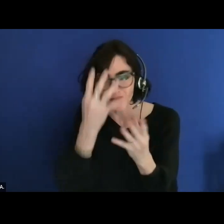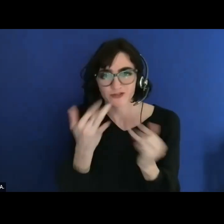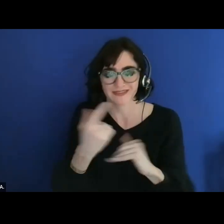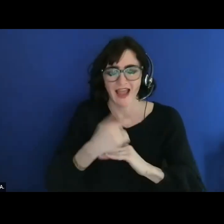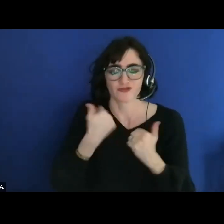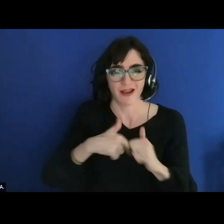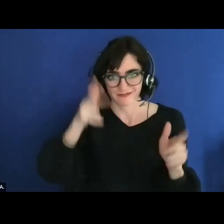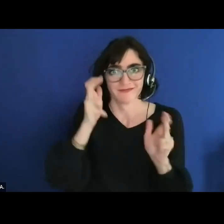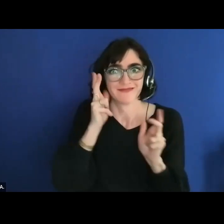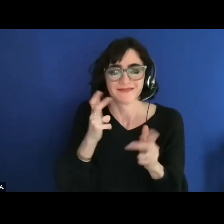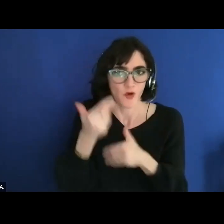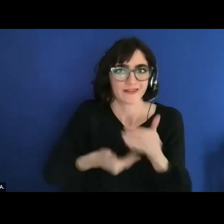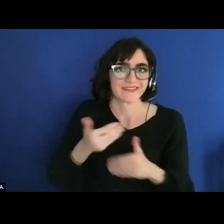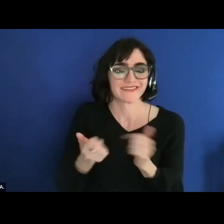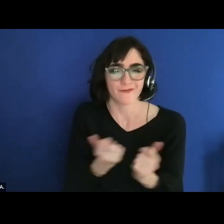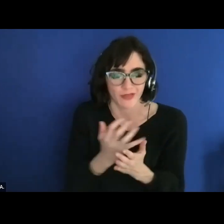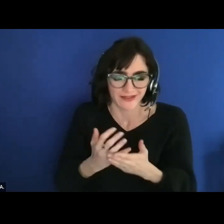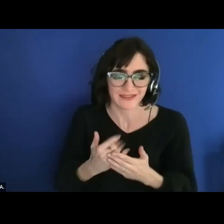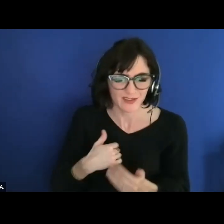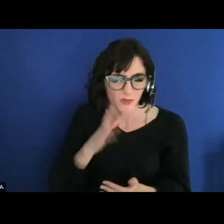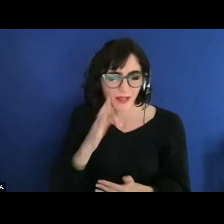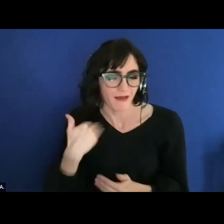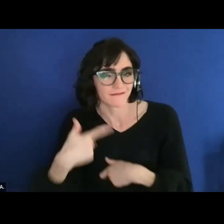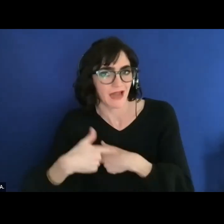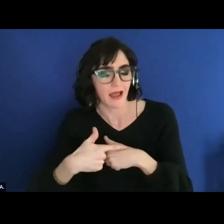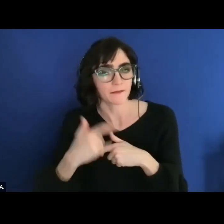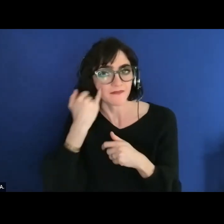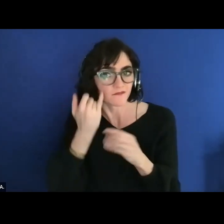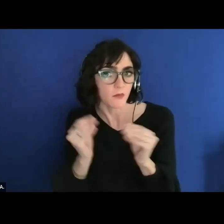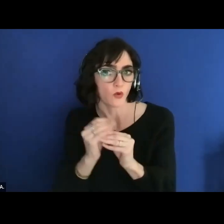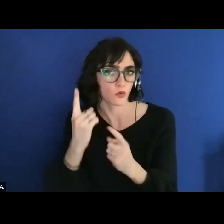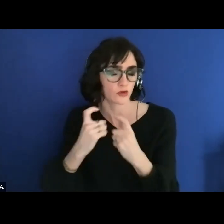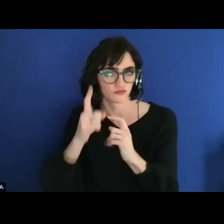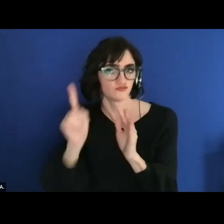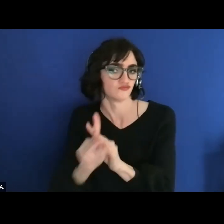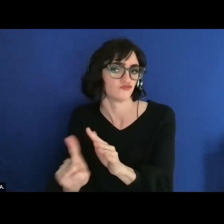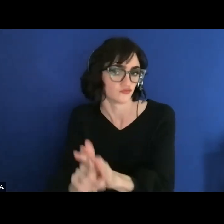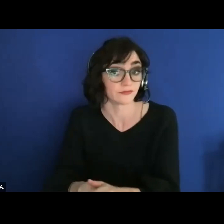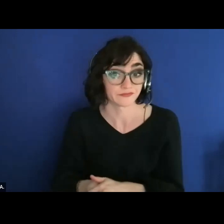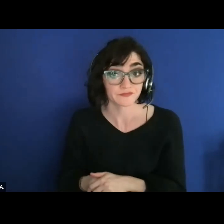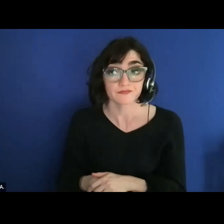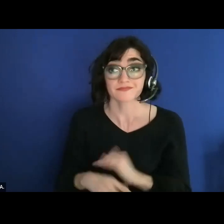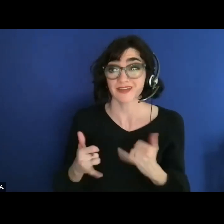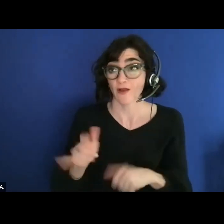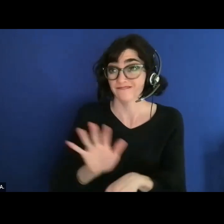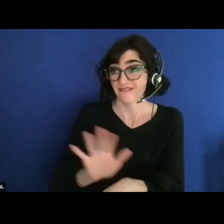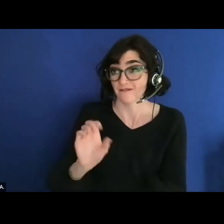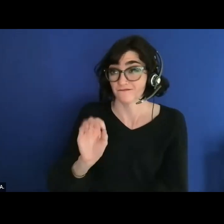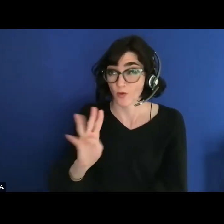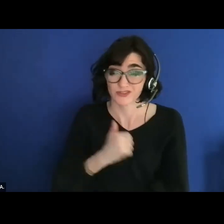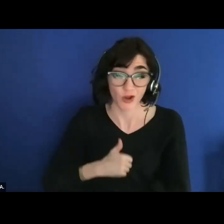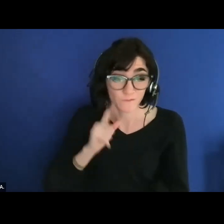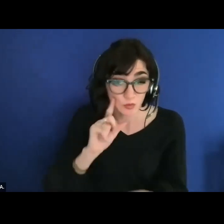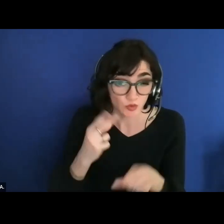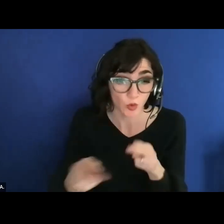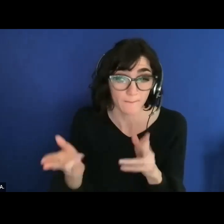opportunity to answer questions that come up for you later. It's 5:04. I apologize for shortening our break, but again, I want to